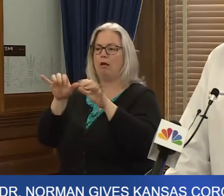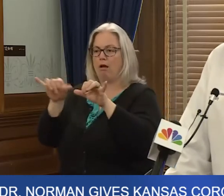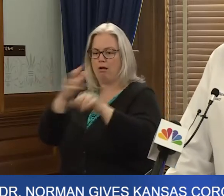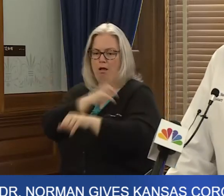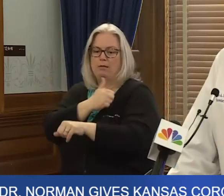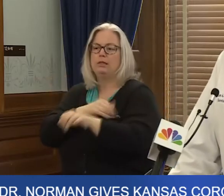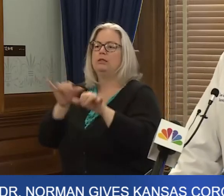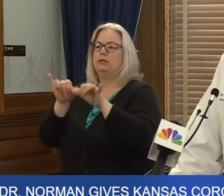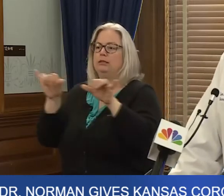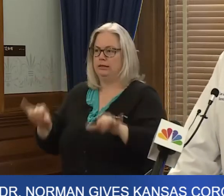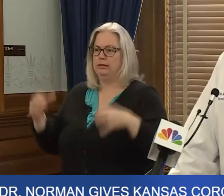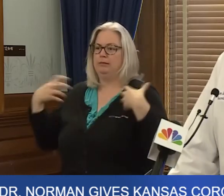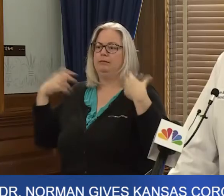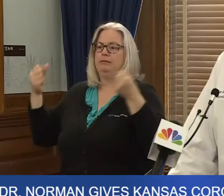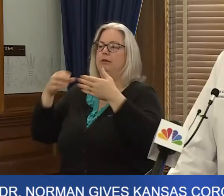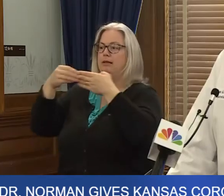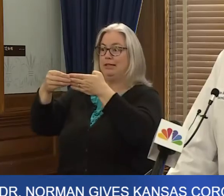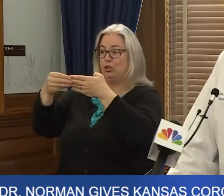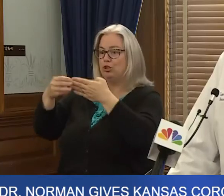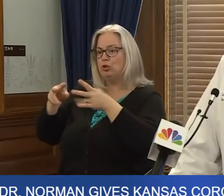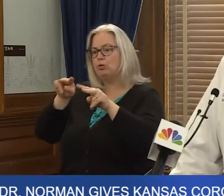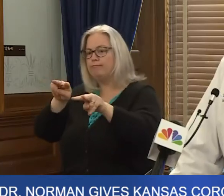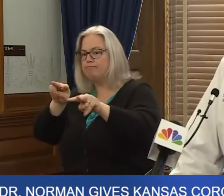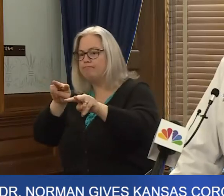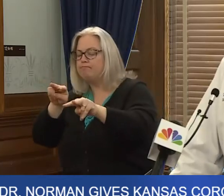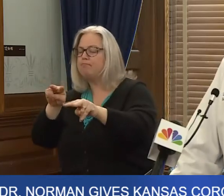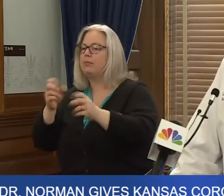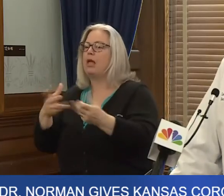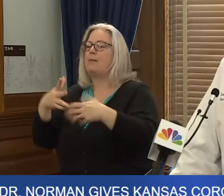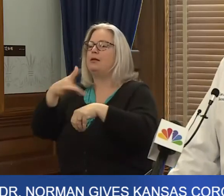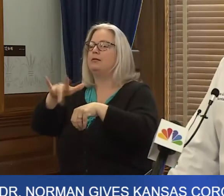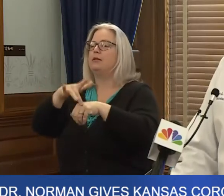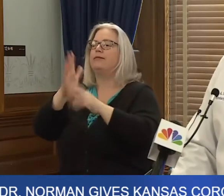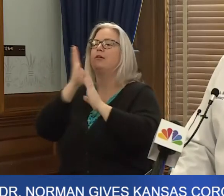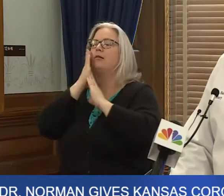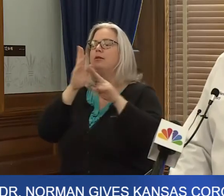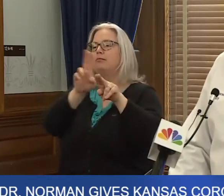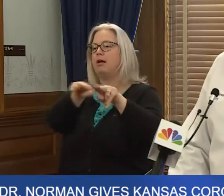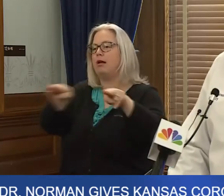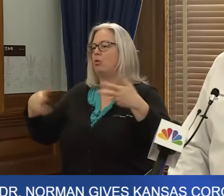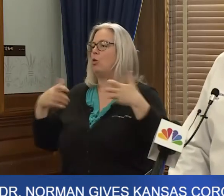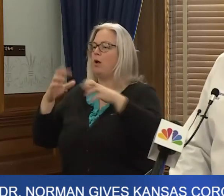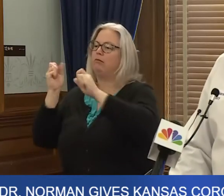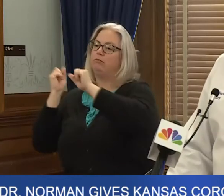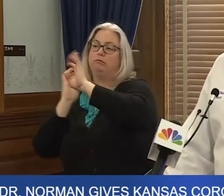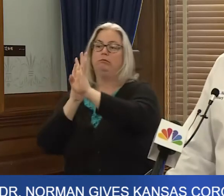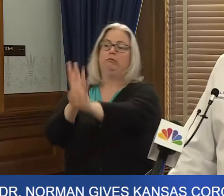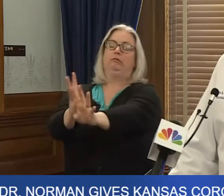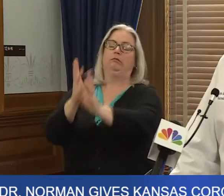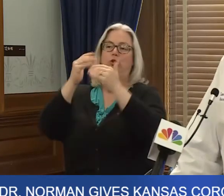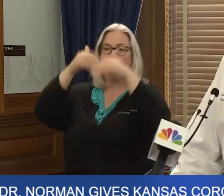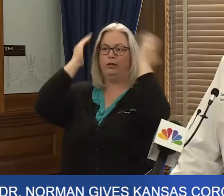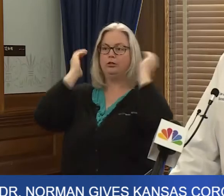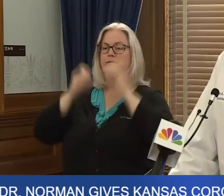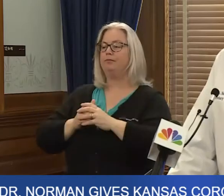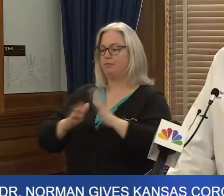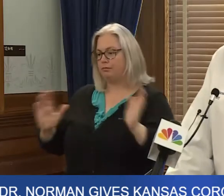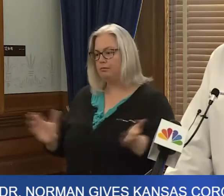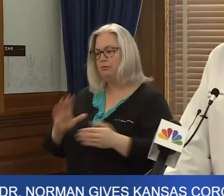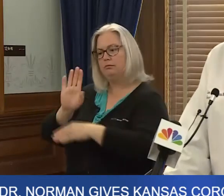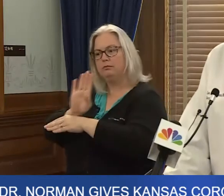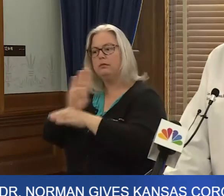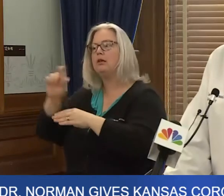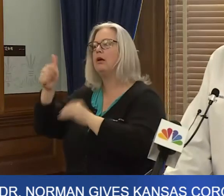statewide to keep close eye on the hospital bed capacity. We don't want those to be overrun. I urge businesses and